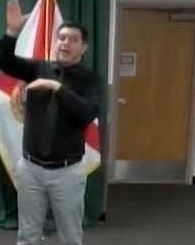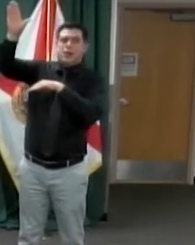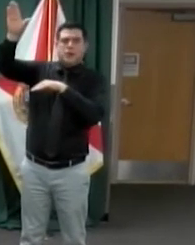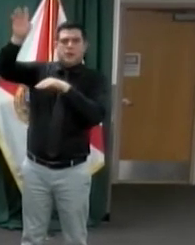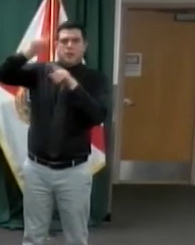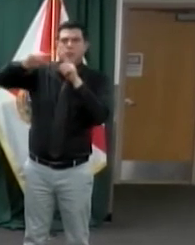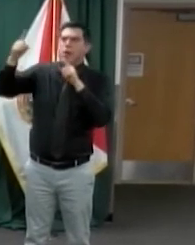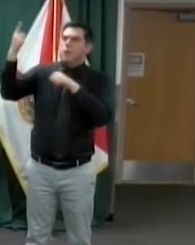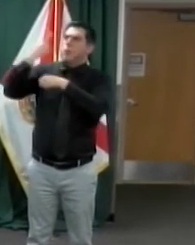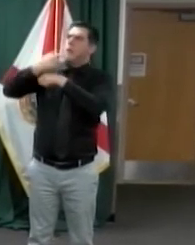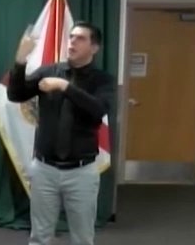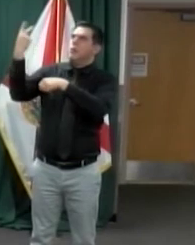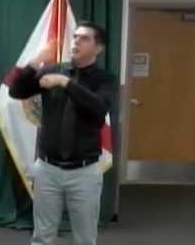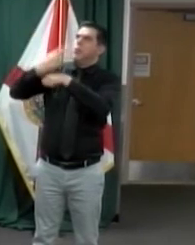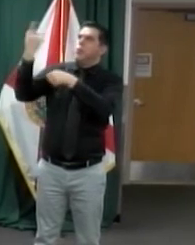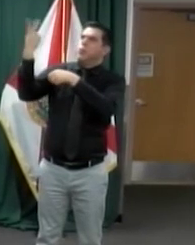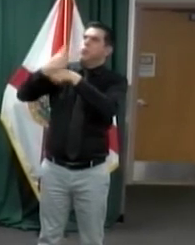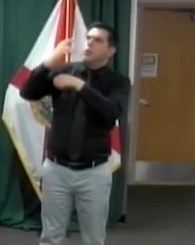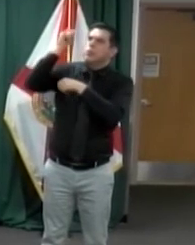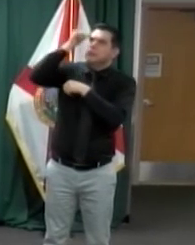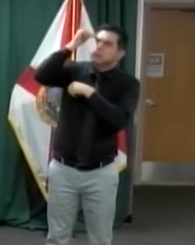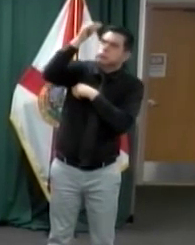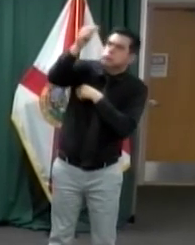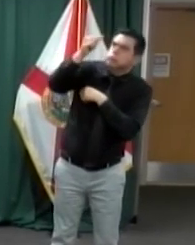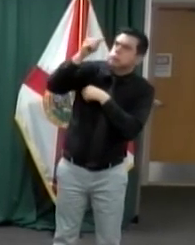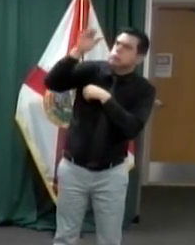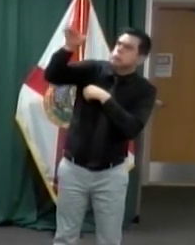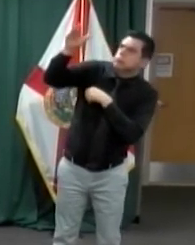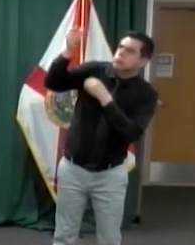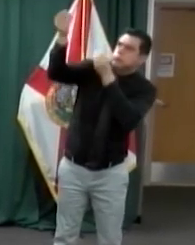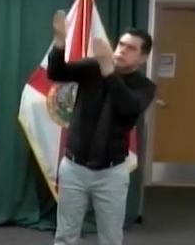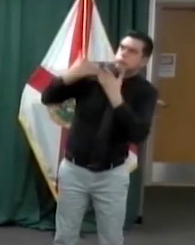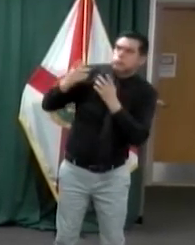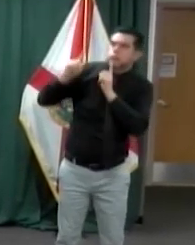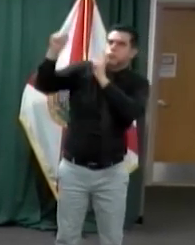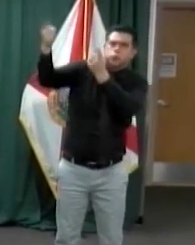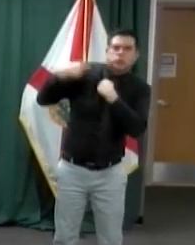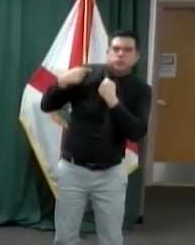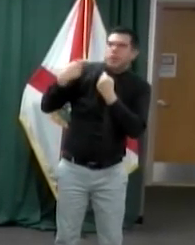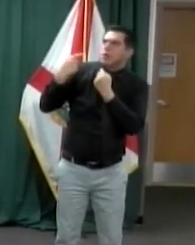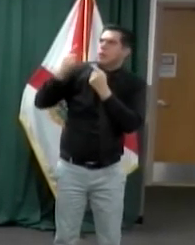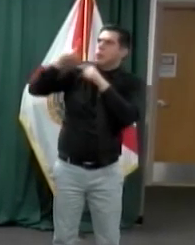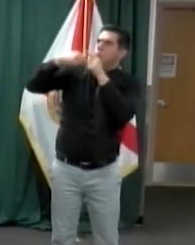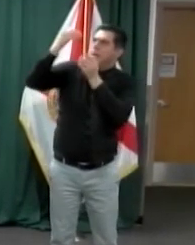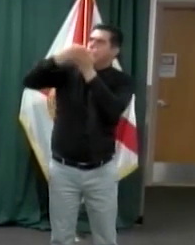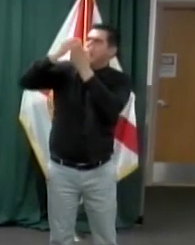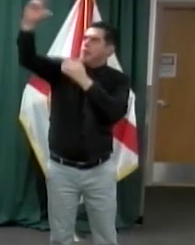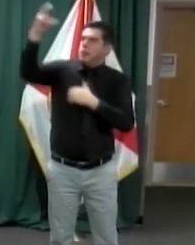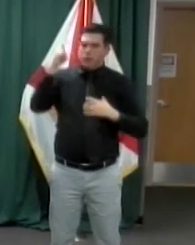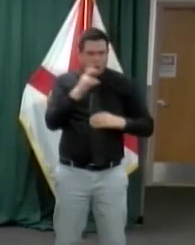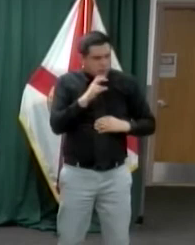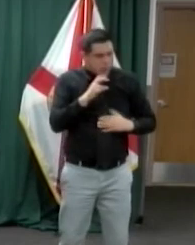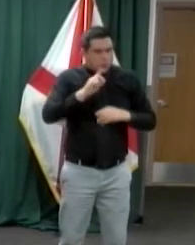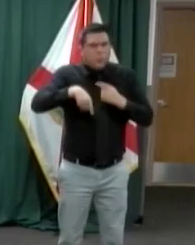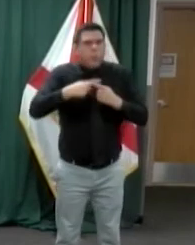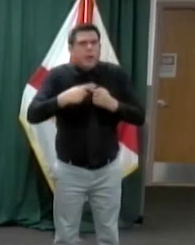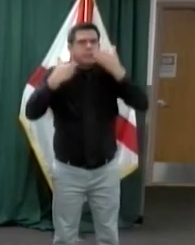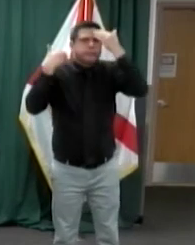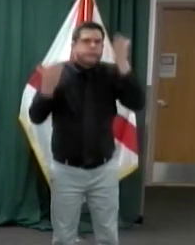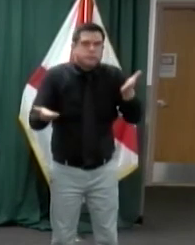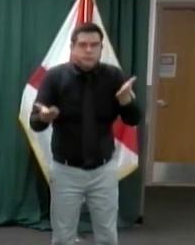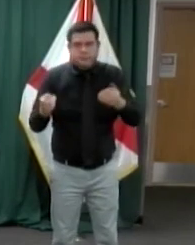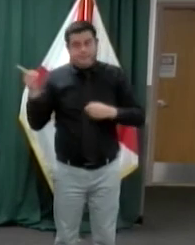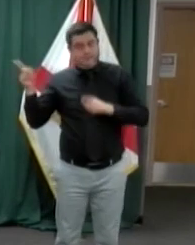and very few have really been processed? So, you know, as you said, CareerSource Central Florida is very focused on the employment component, and we